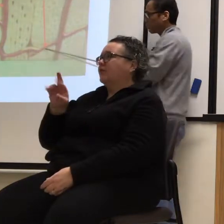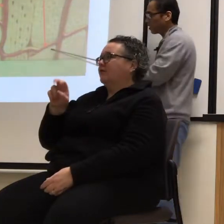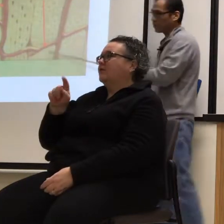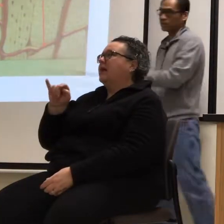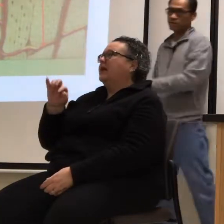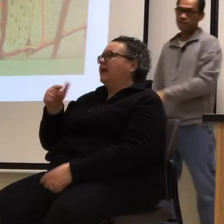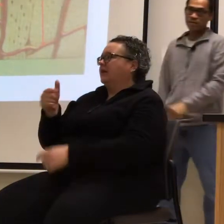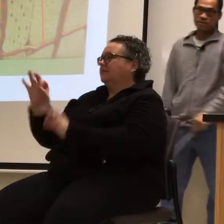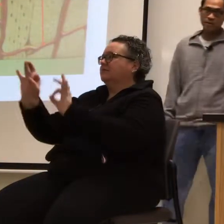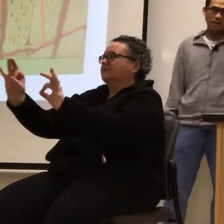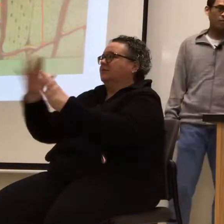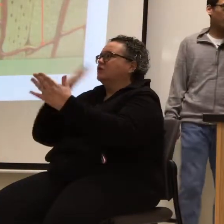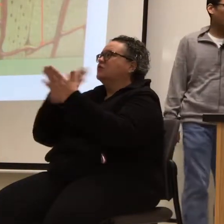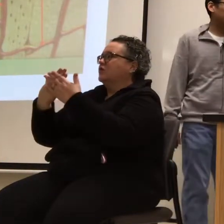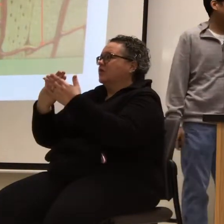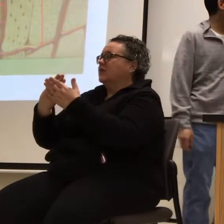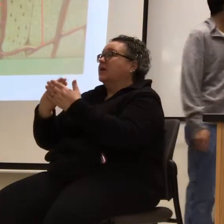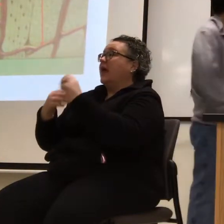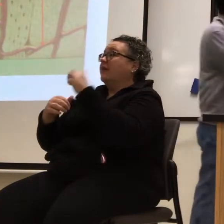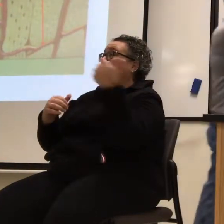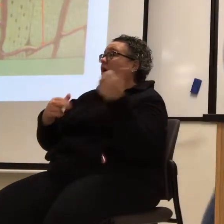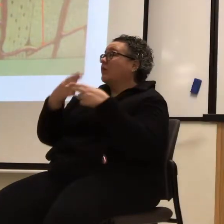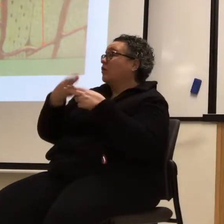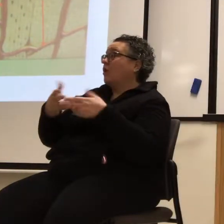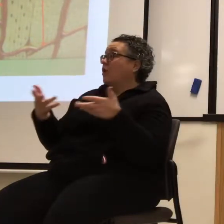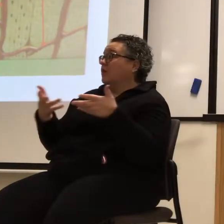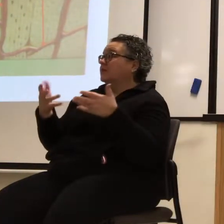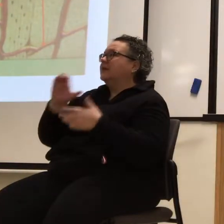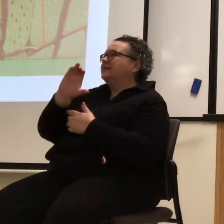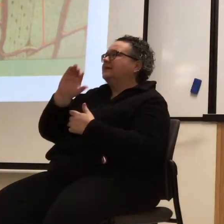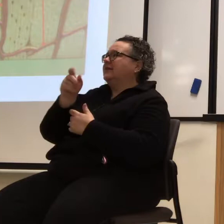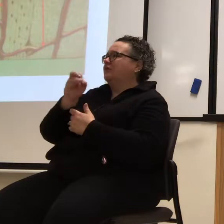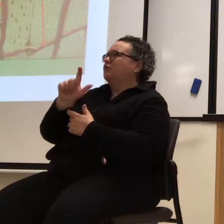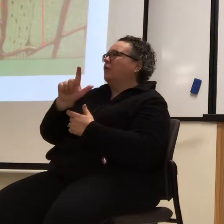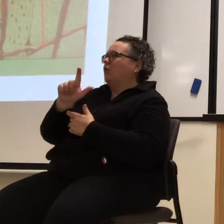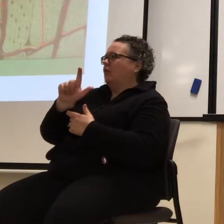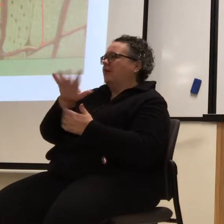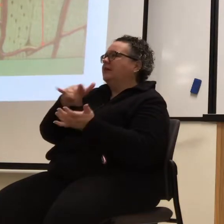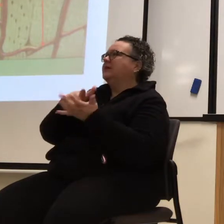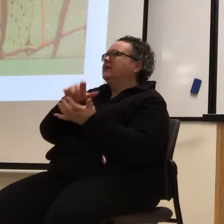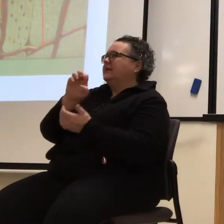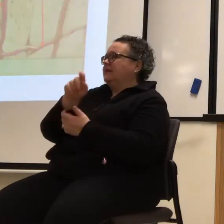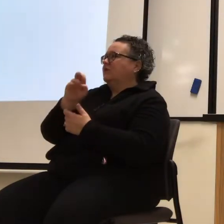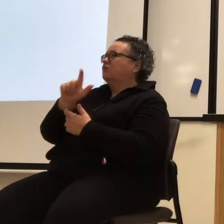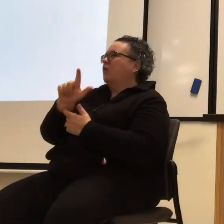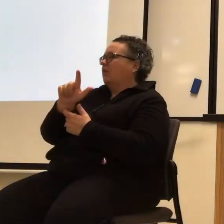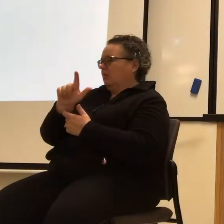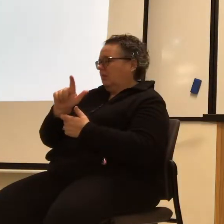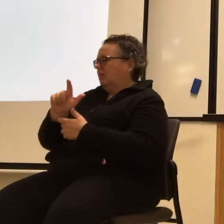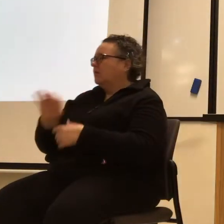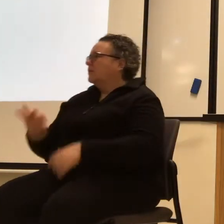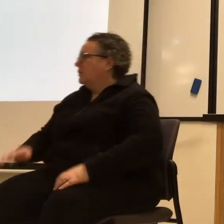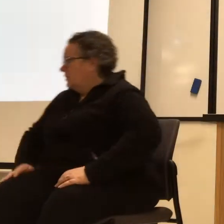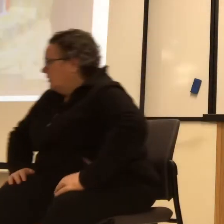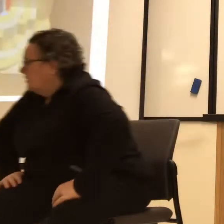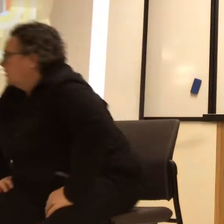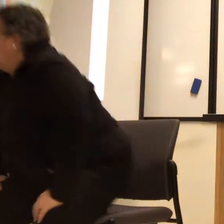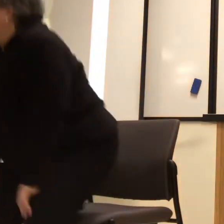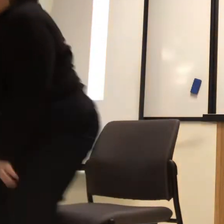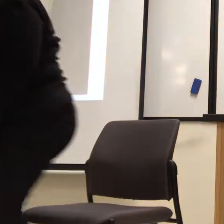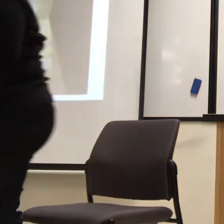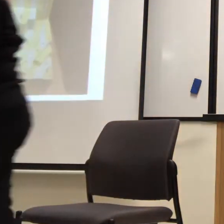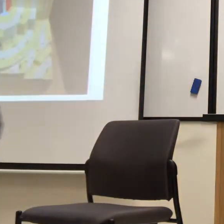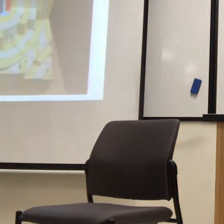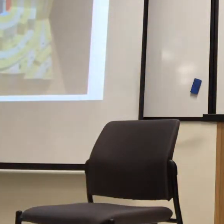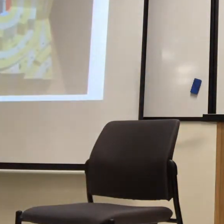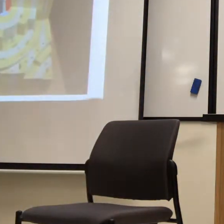Yeah, perforating, good. And the other one was the central canal. Well, here's another model that we have in the lab. We can pull these out